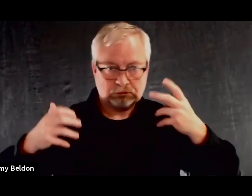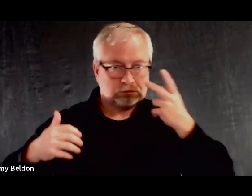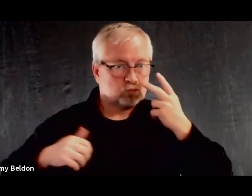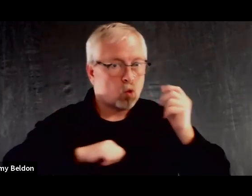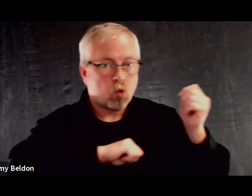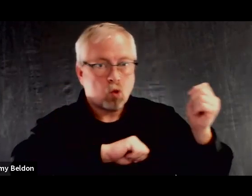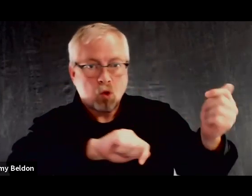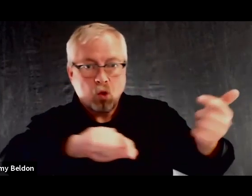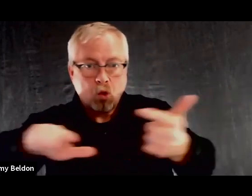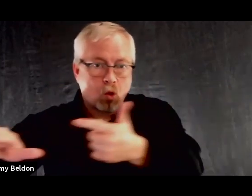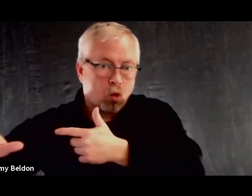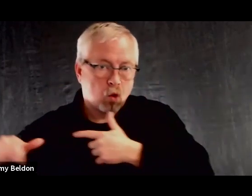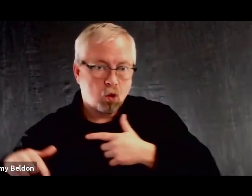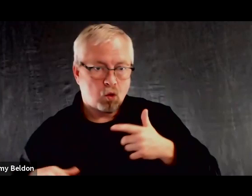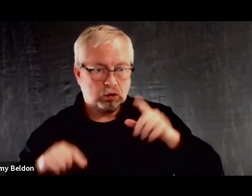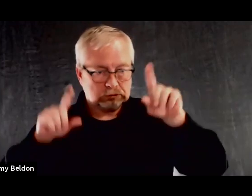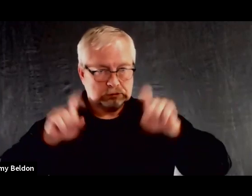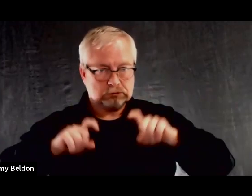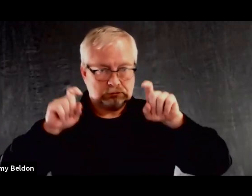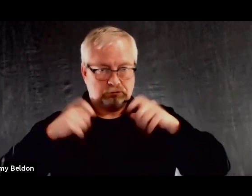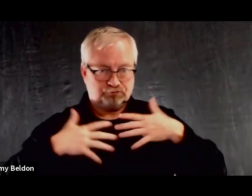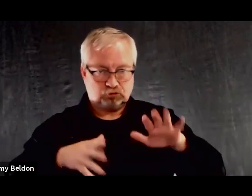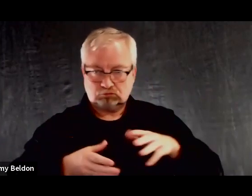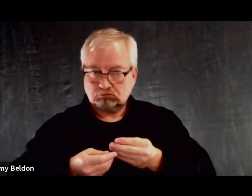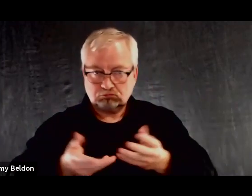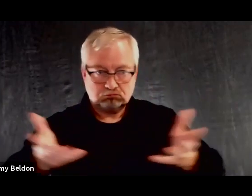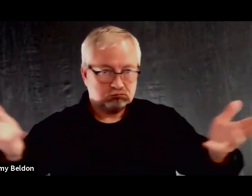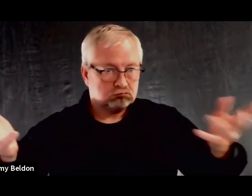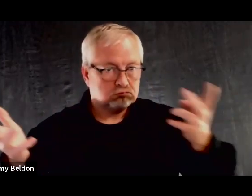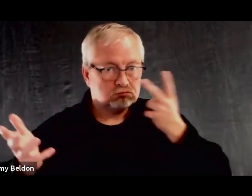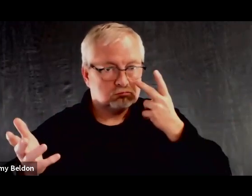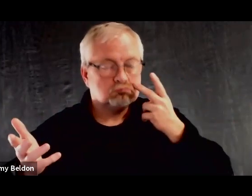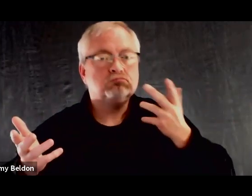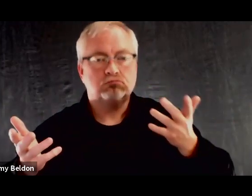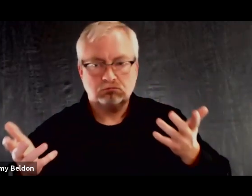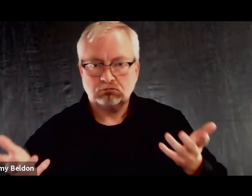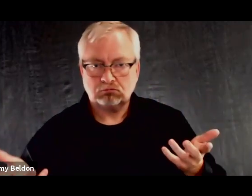people who are already at work. He's putting this